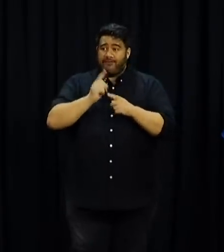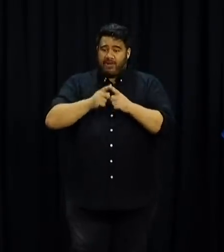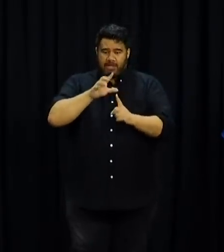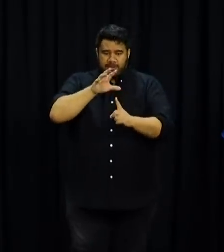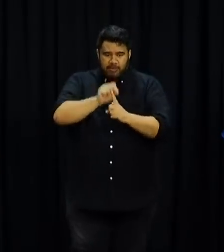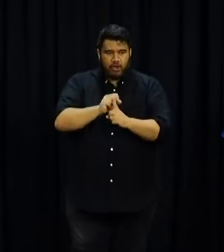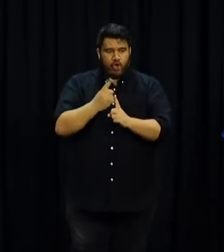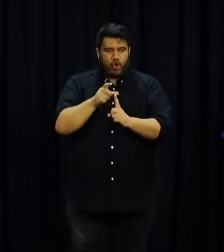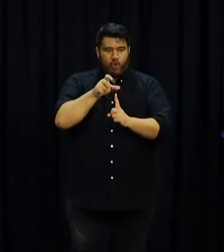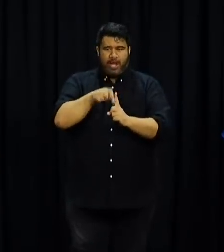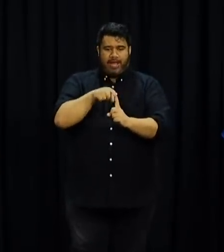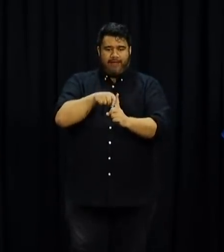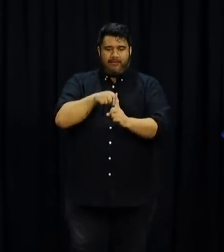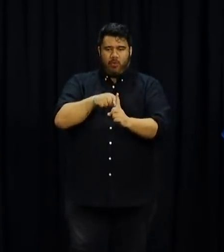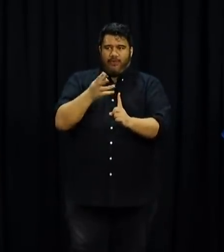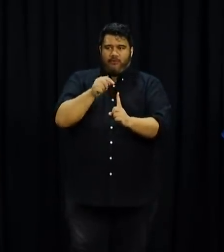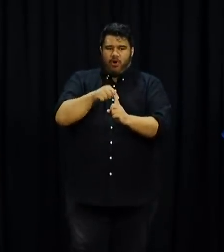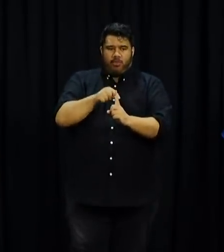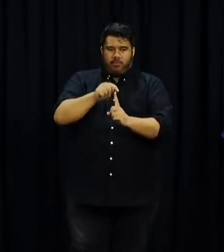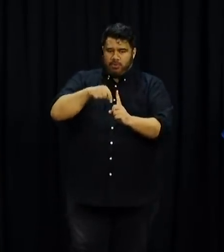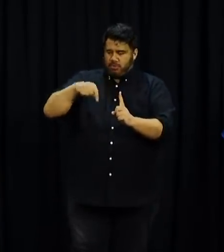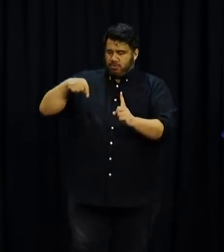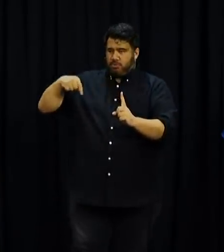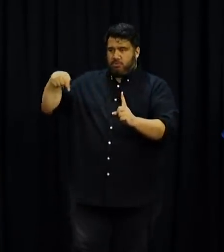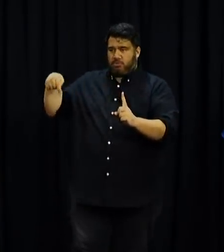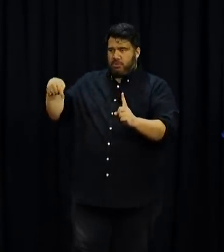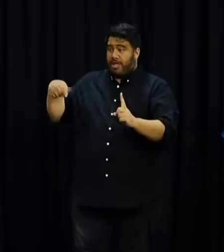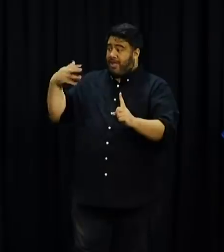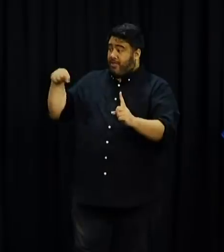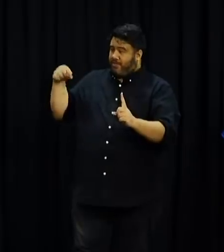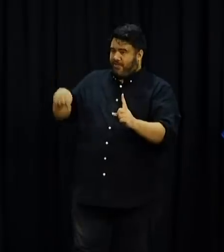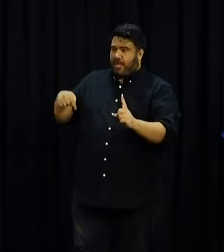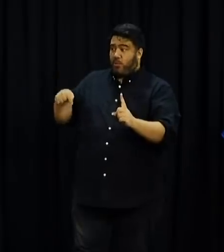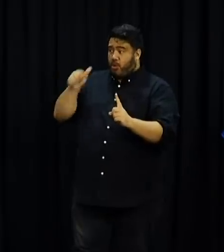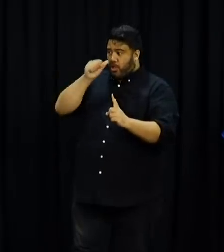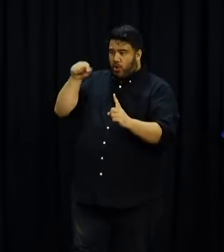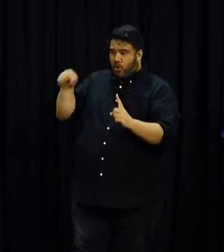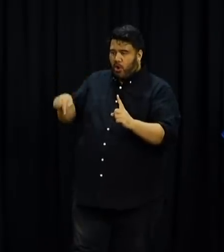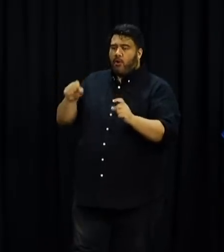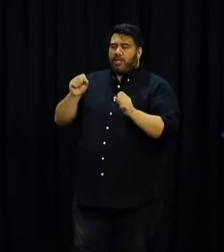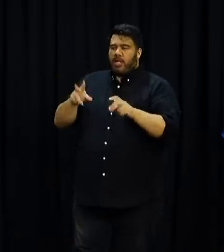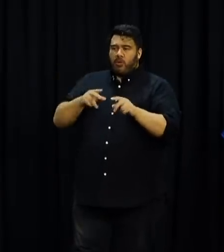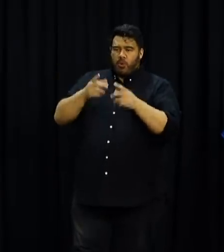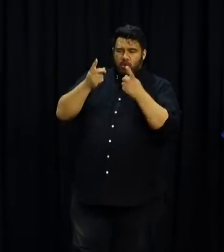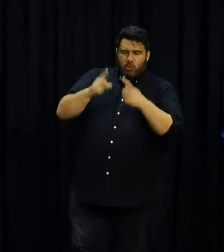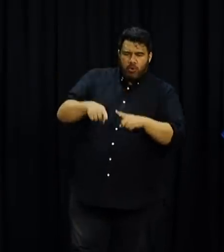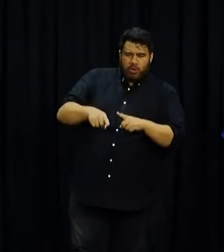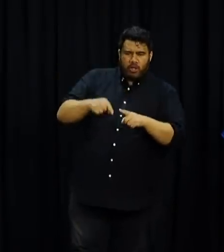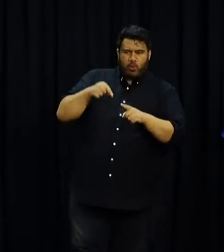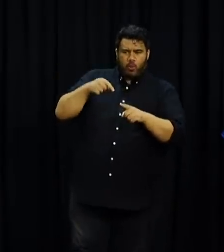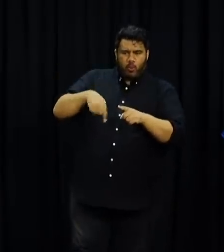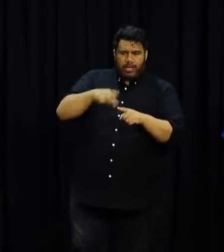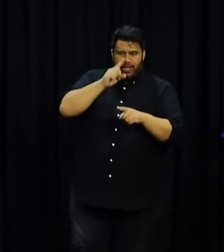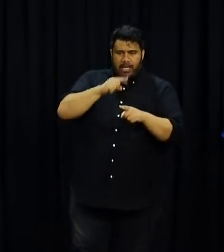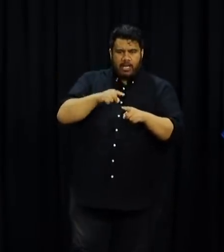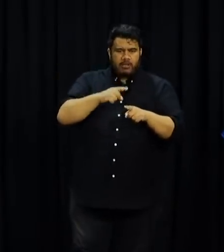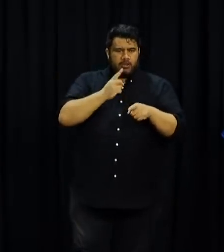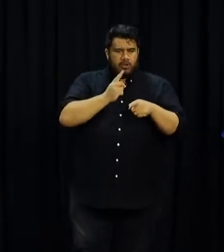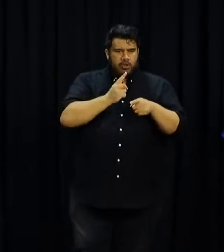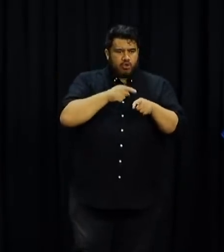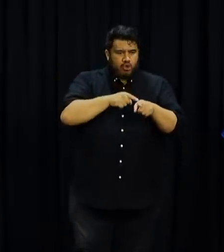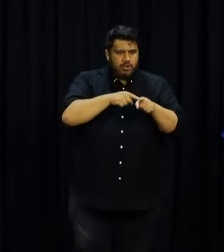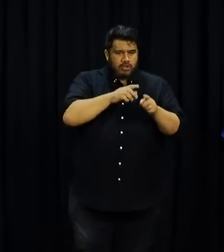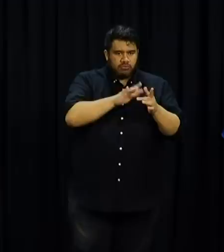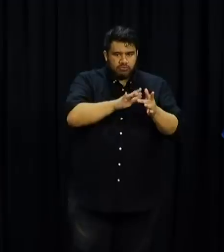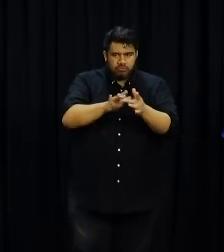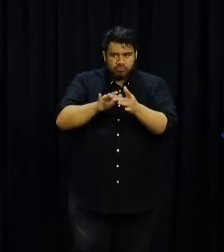that gives us a greater ability to be able to ensure that we have adequately contact traced and isolated individuals. And you'll hear